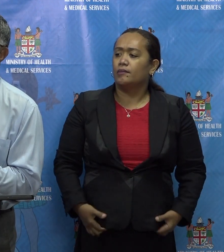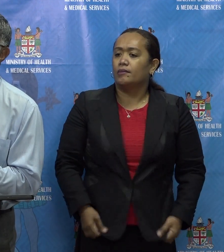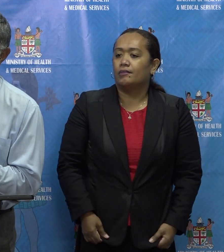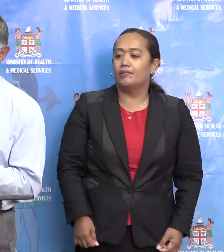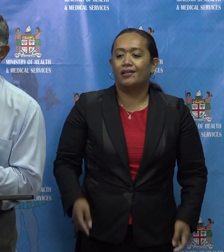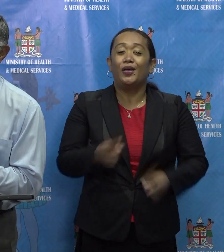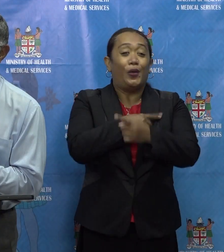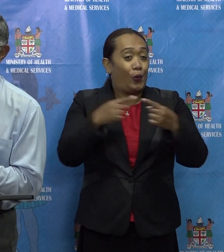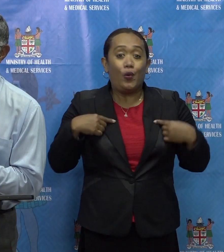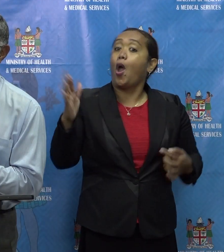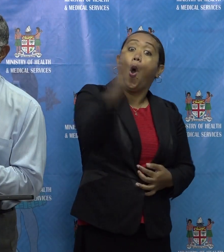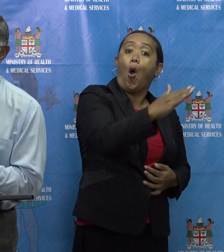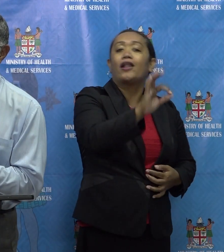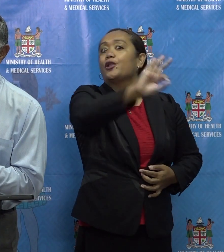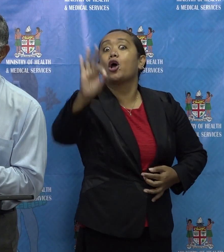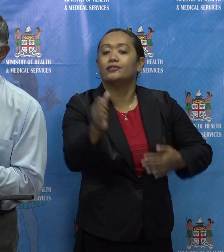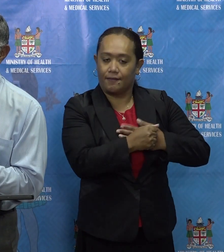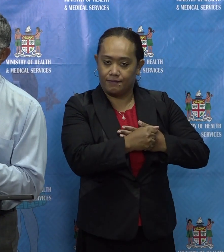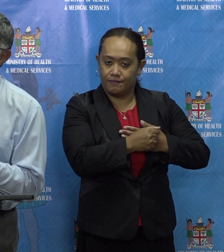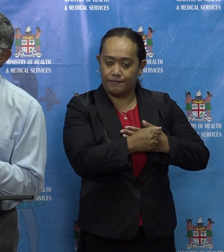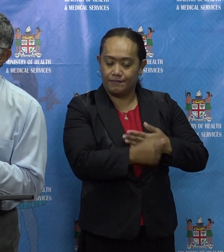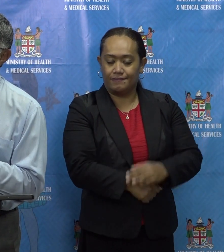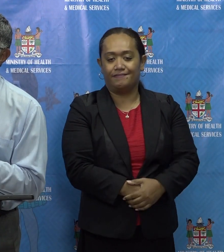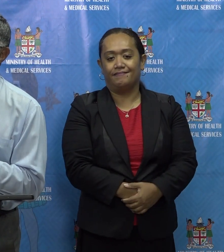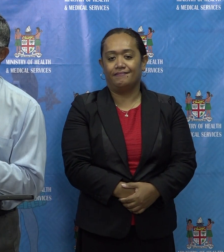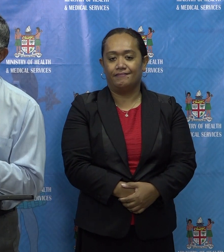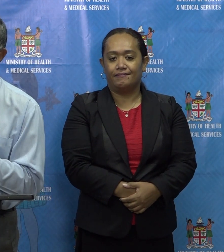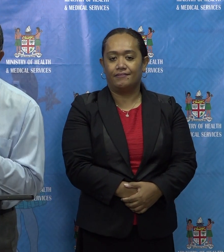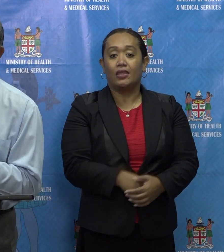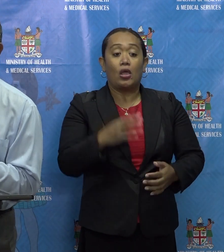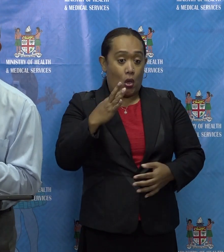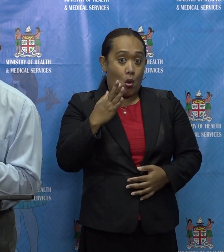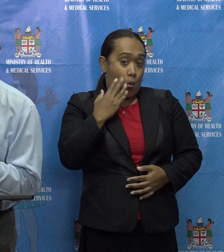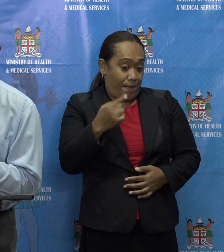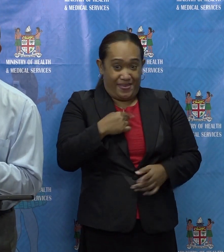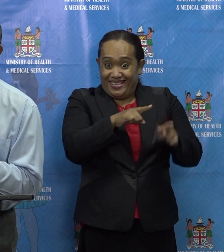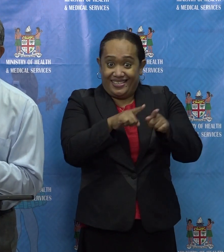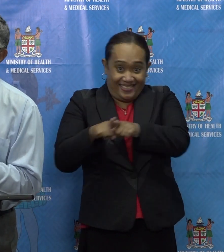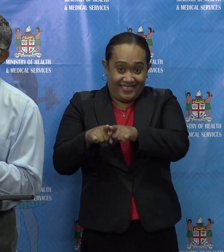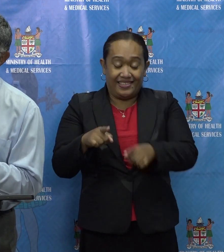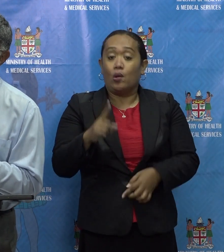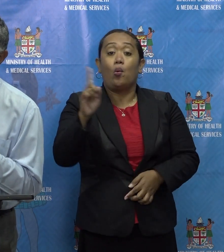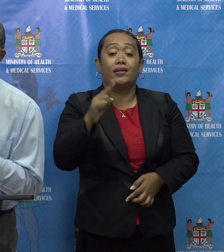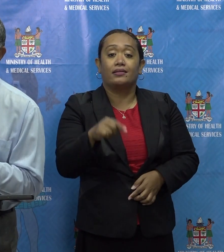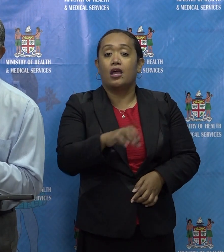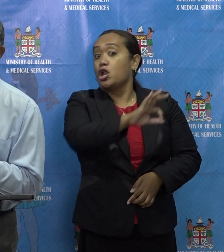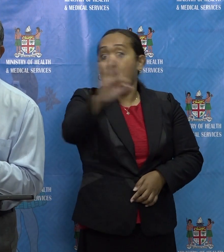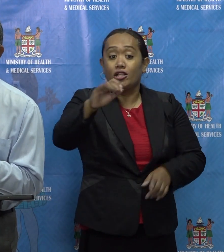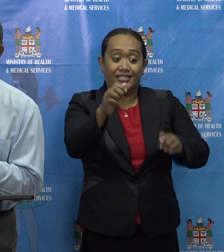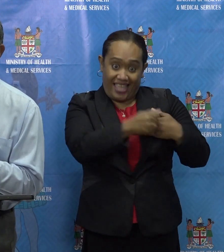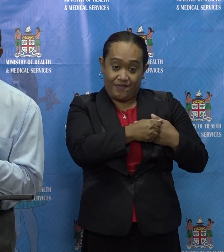We all not safe. Okay? When I say we all not safe, we all have to